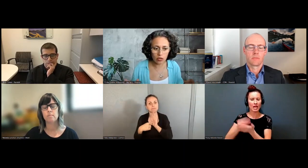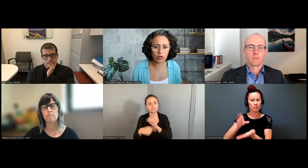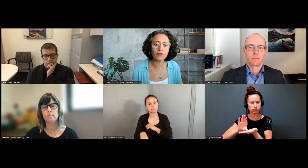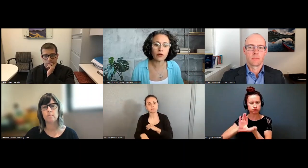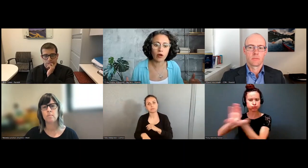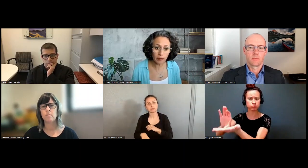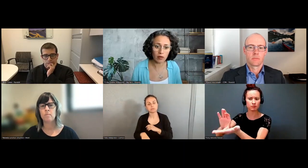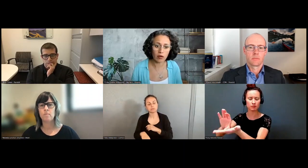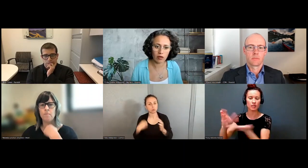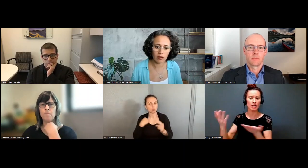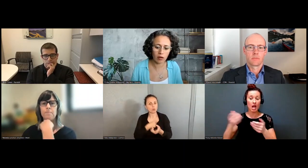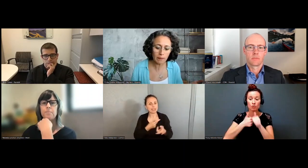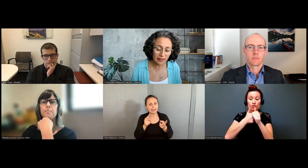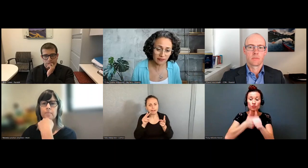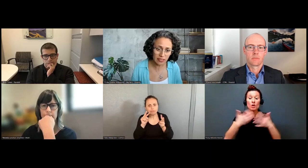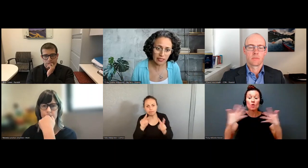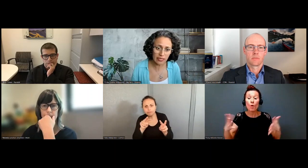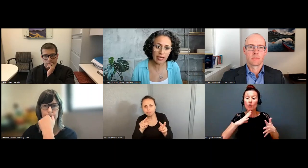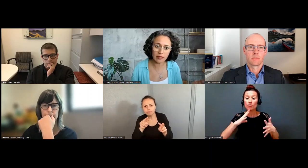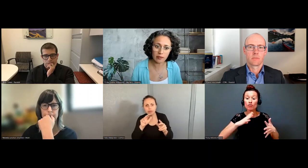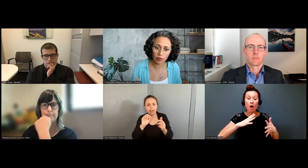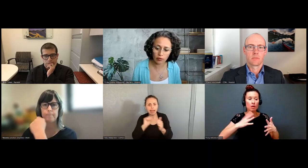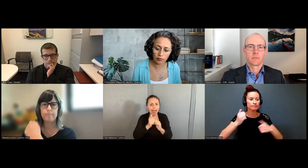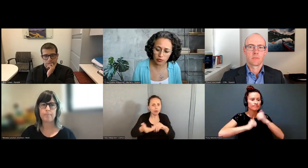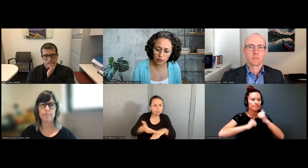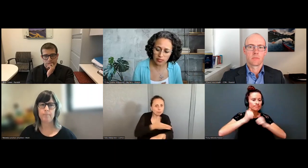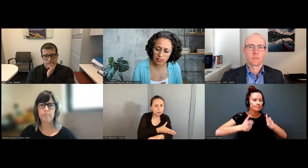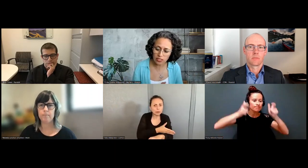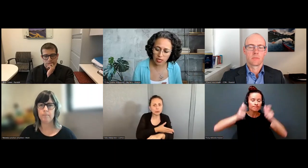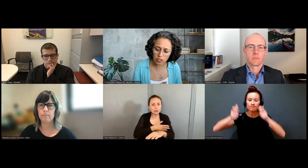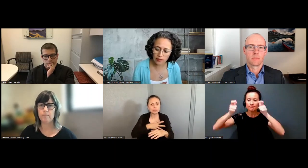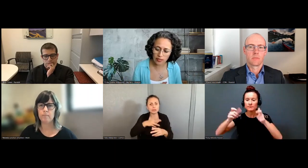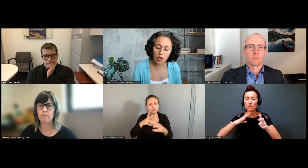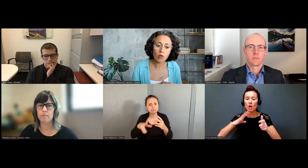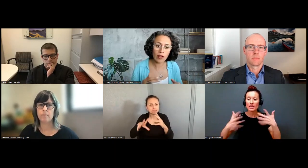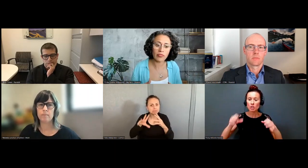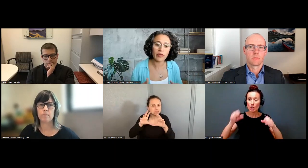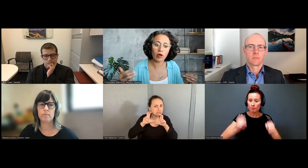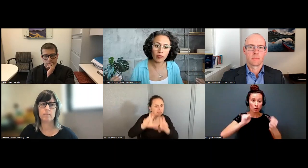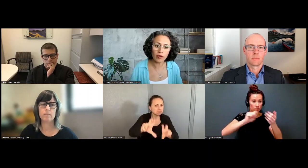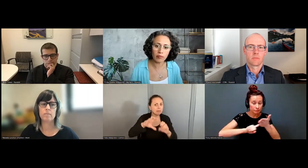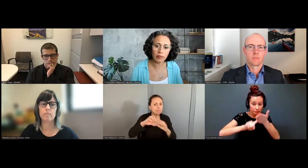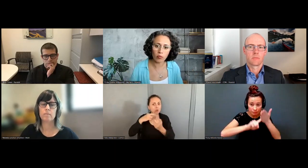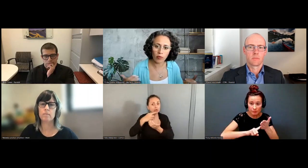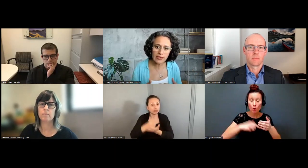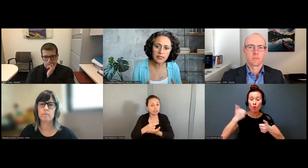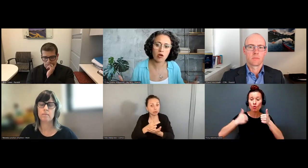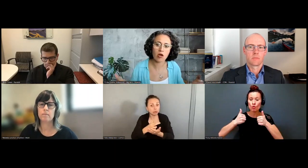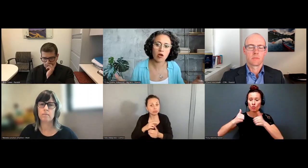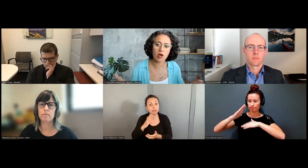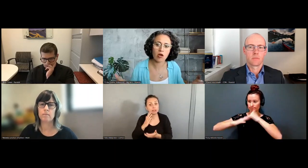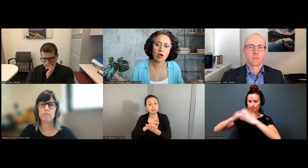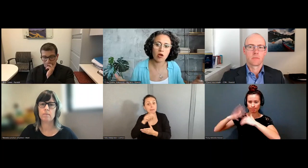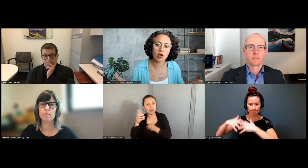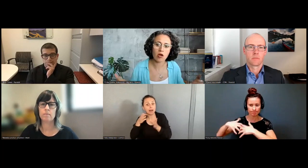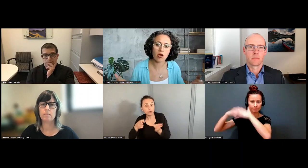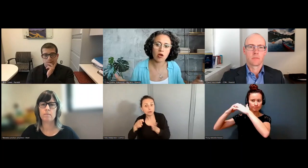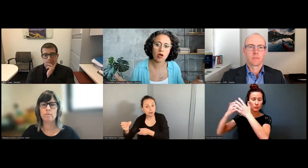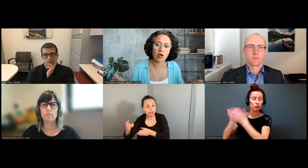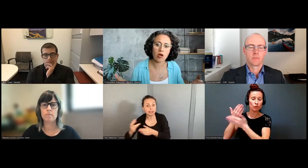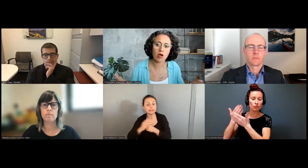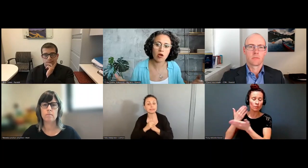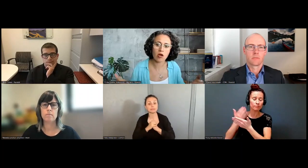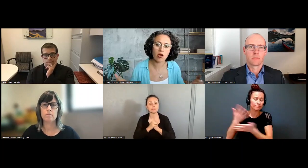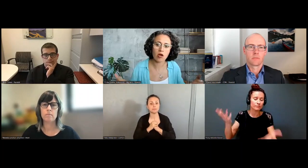can look for uplifting and having more resources attached to it, while there are other ways